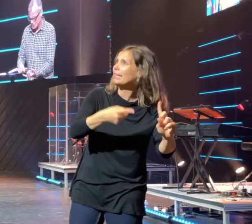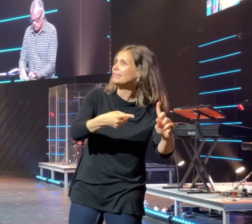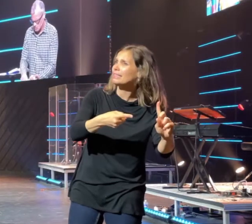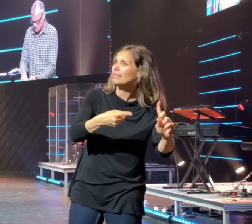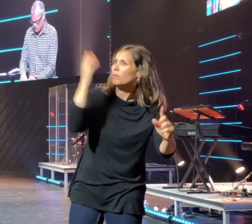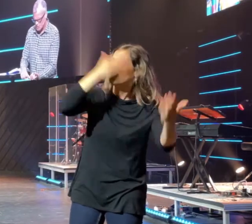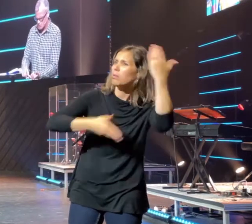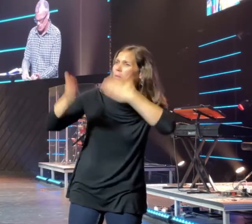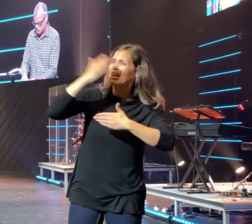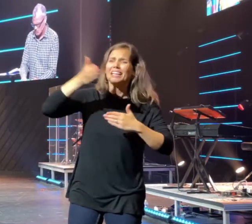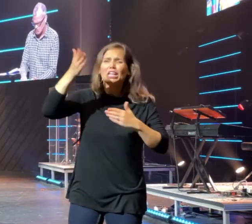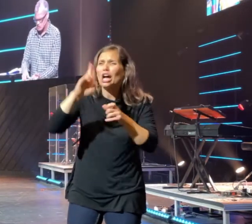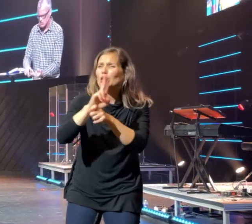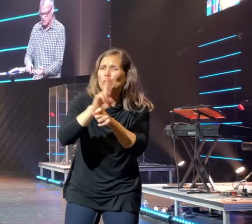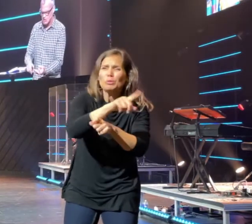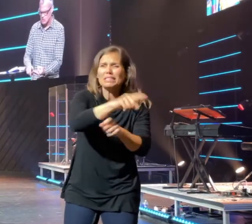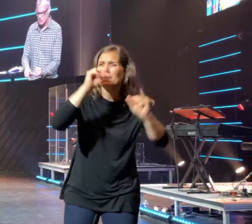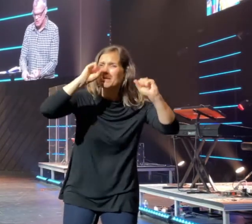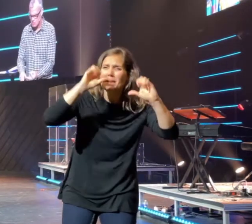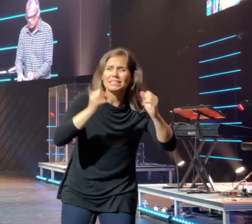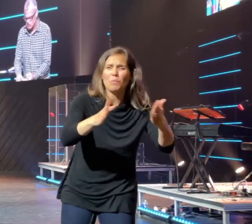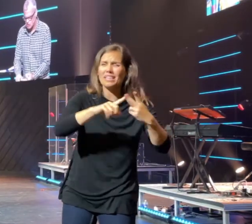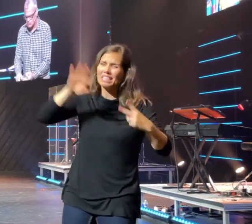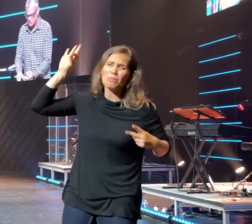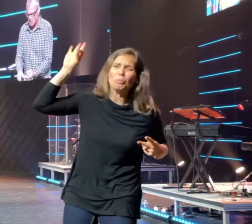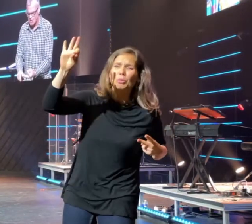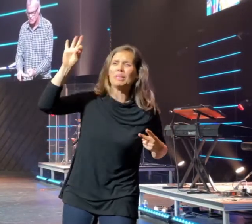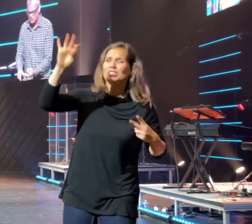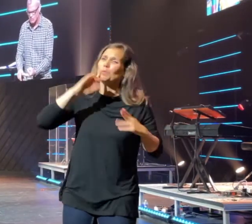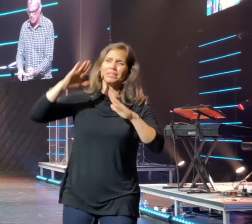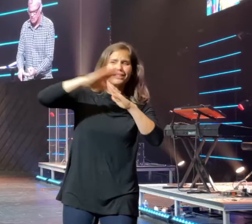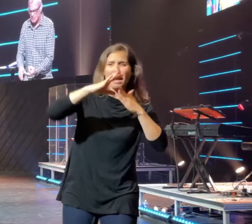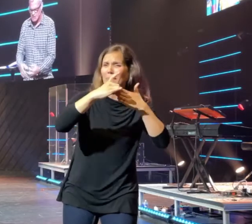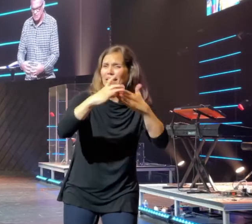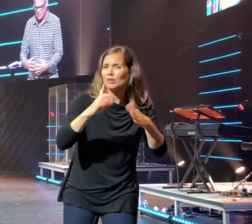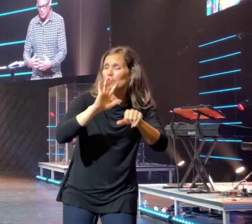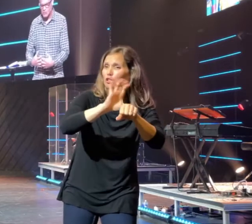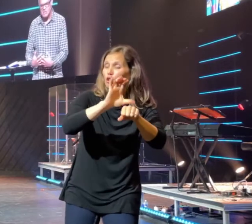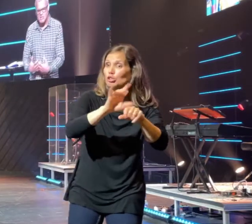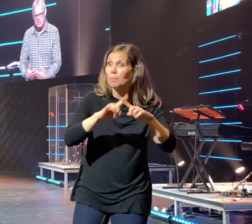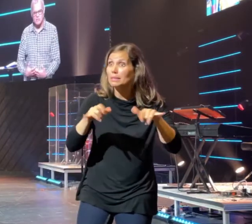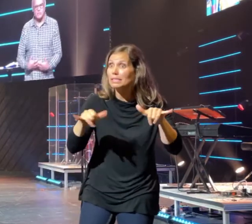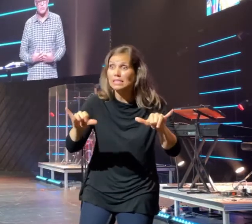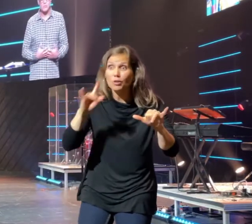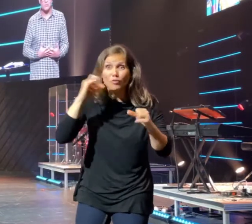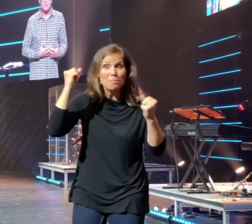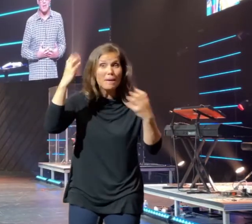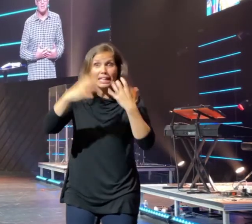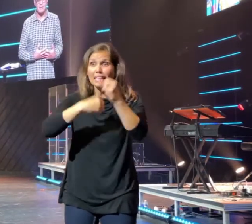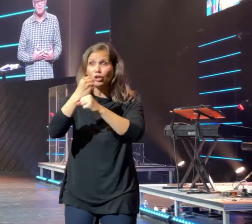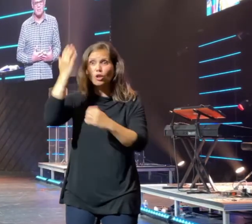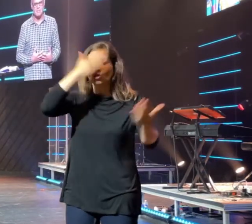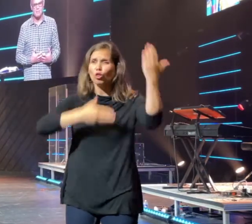God used him in mighty ways. He preached these great messages. He was the chief apostle. And yet, for years after Jesus rose from the